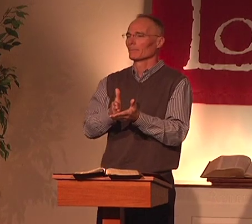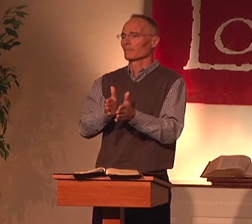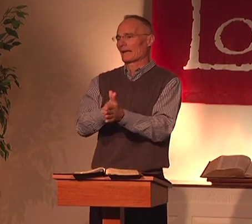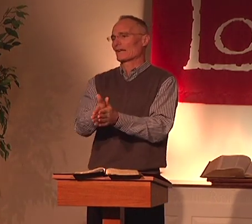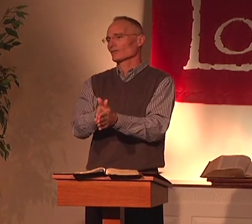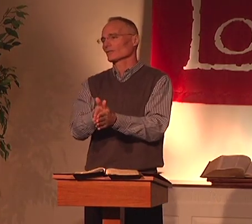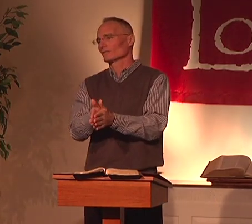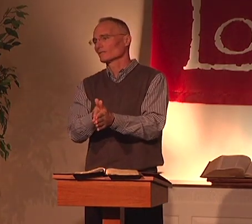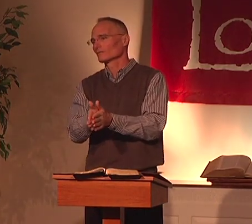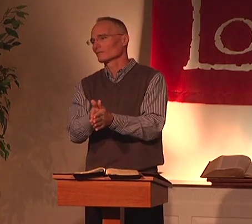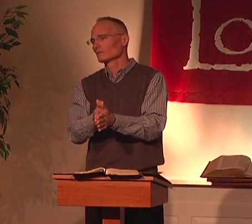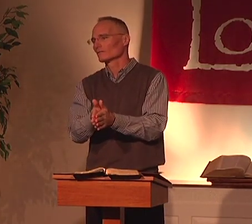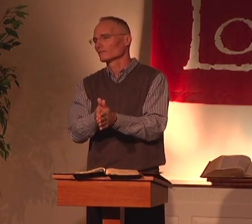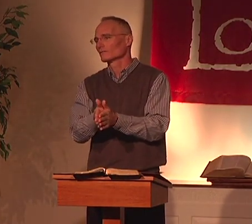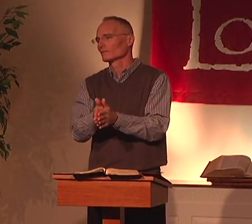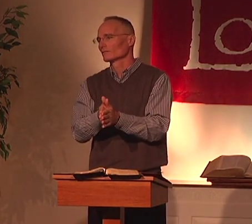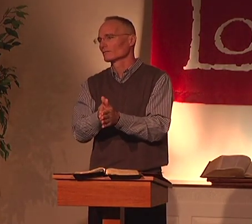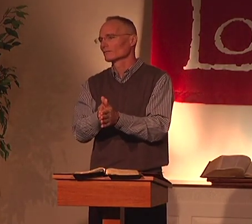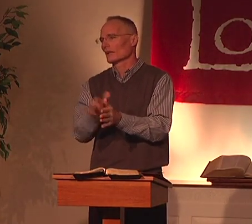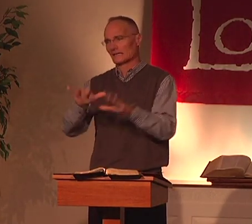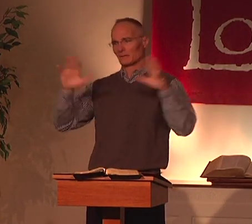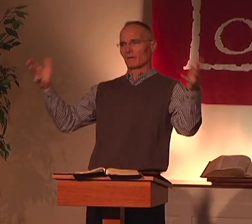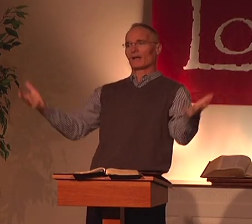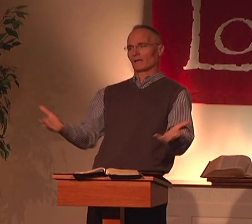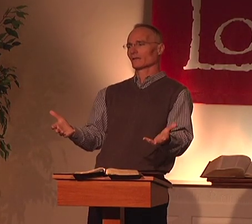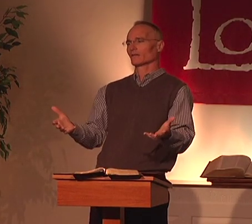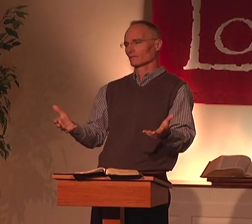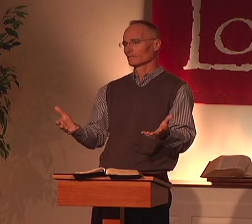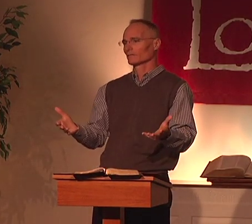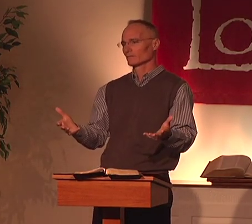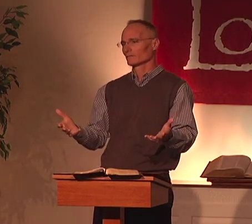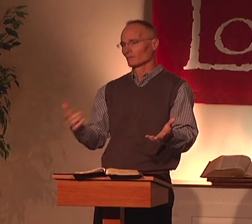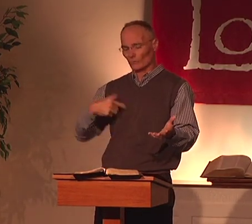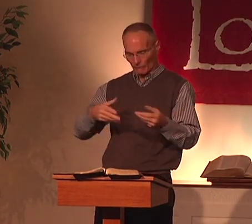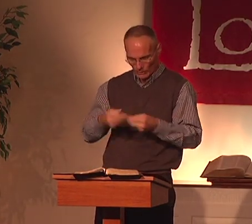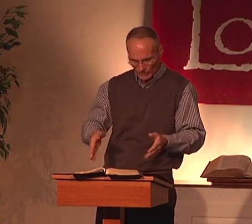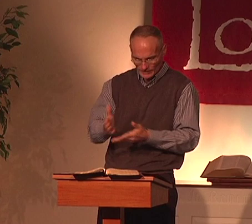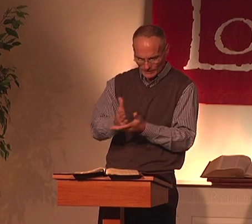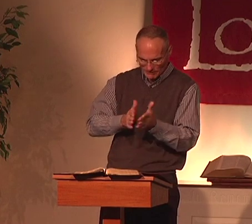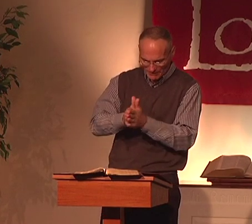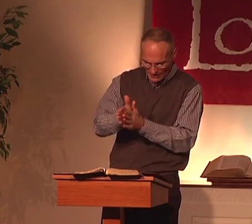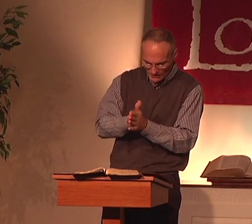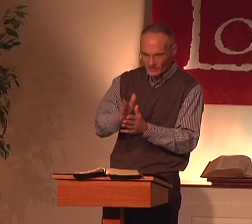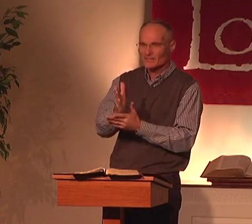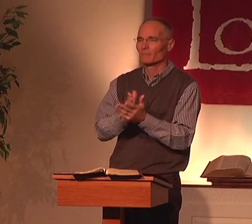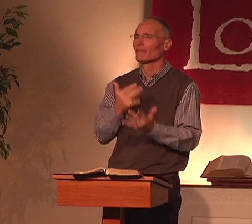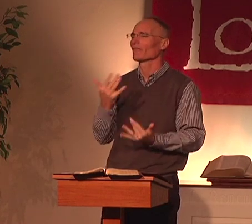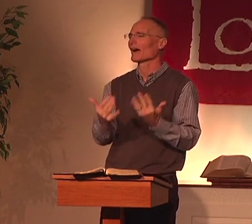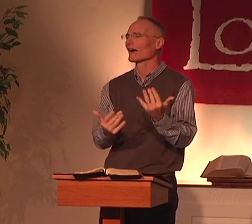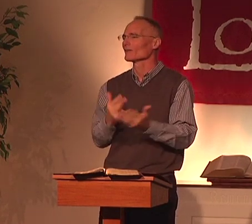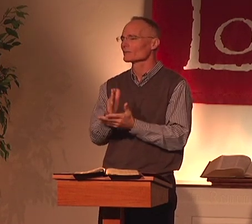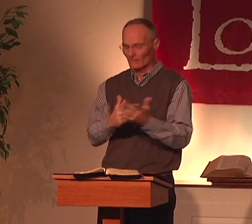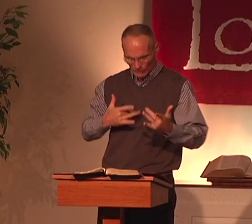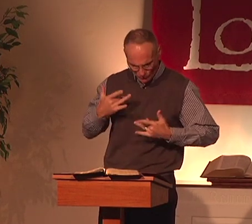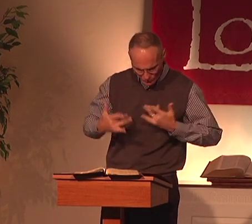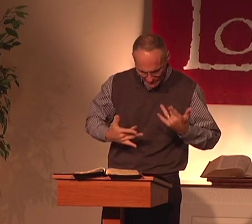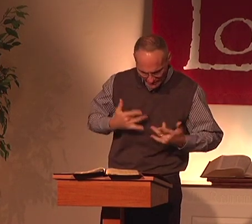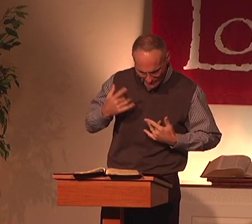lost Some of the passion As a body I'm speaking We've lost some of the passion Some of the fire